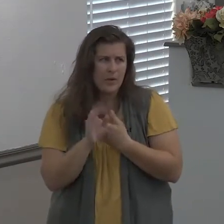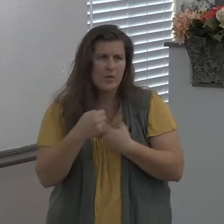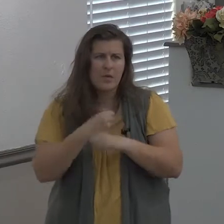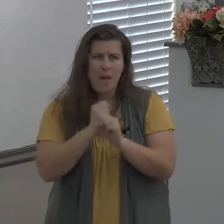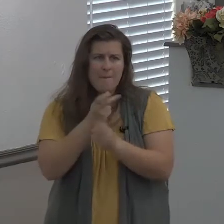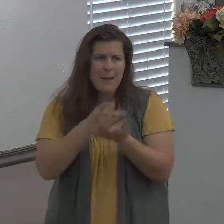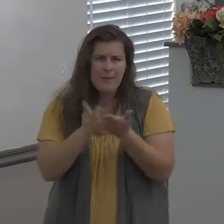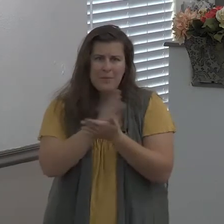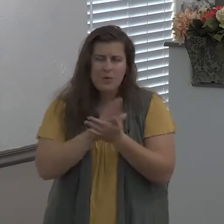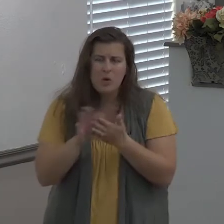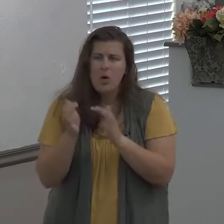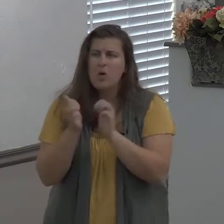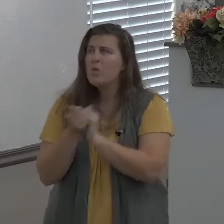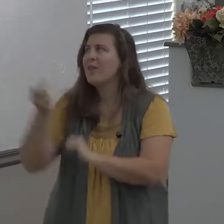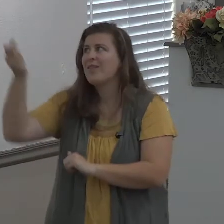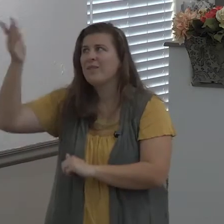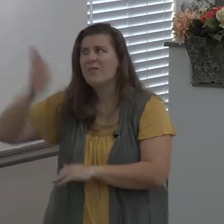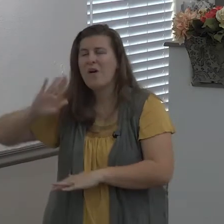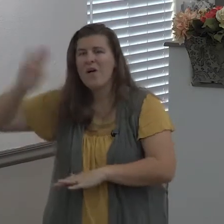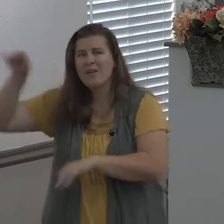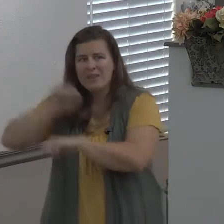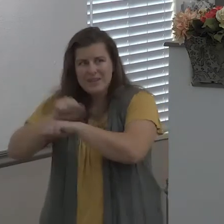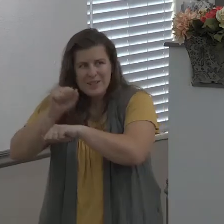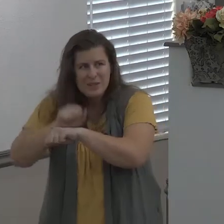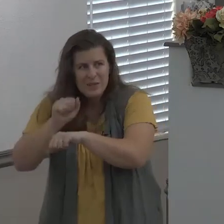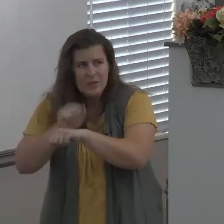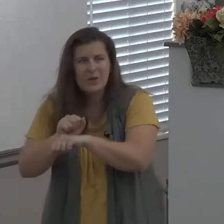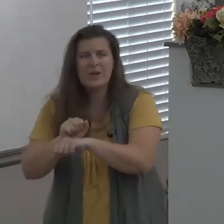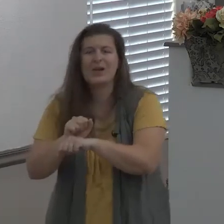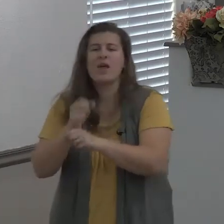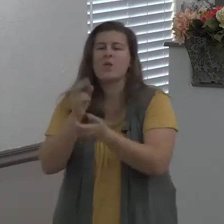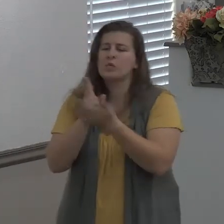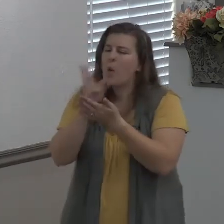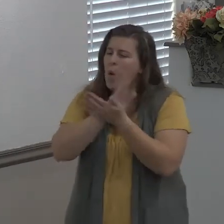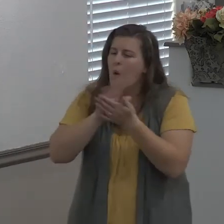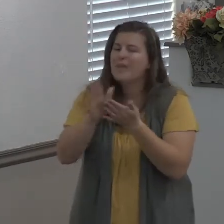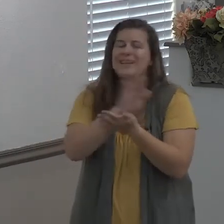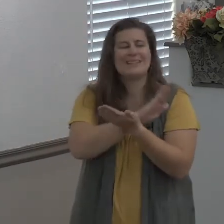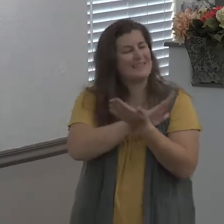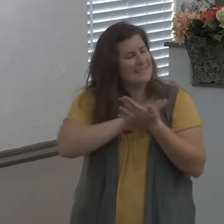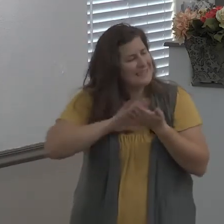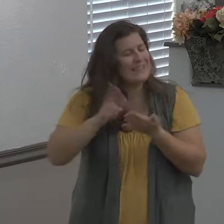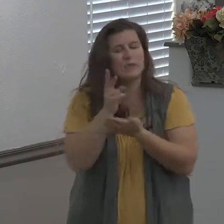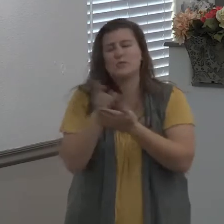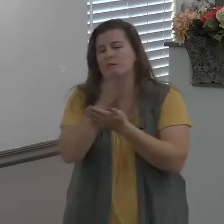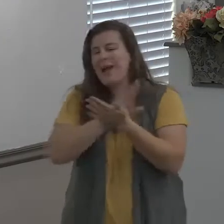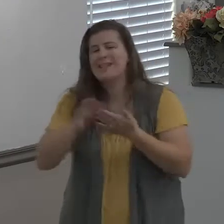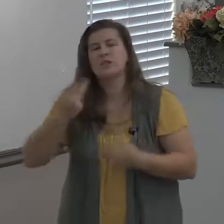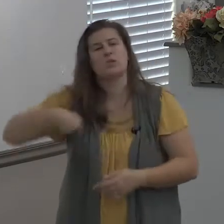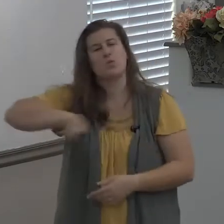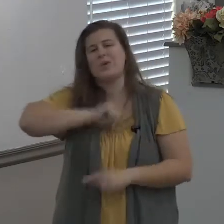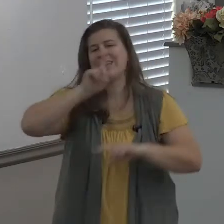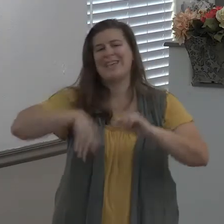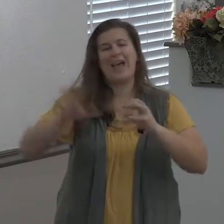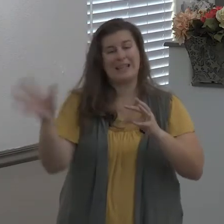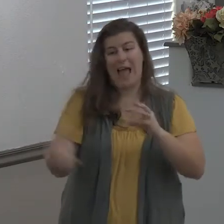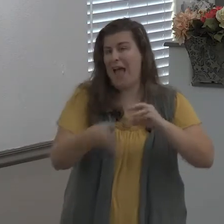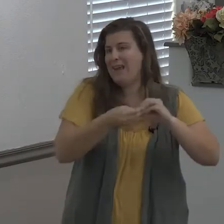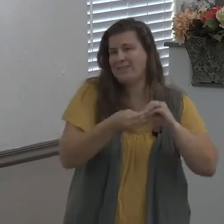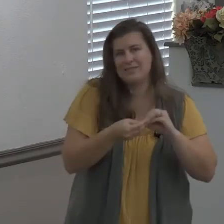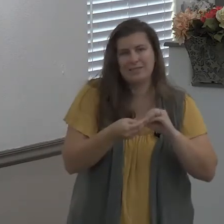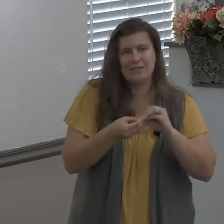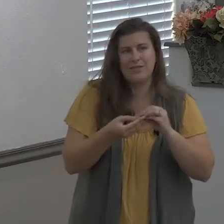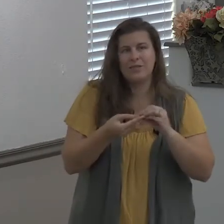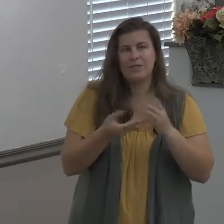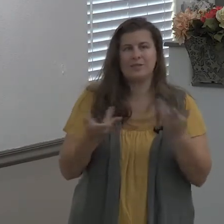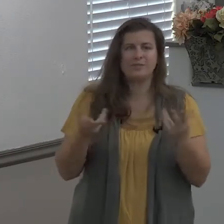it's holy armor. It's been purified in the fires of God's trials. And it's pure and it's